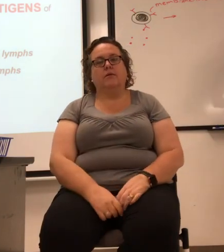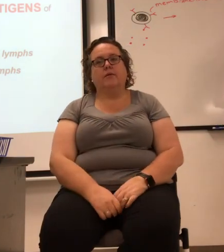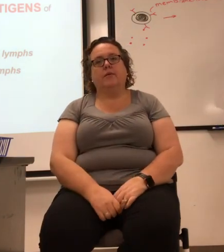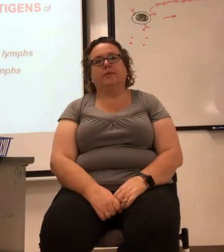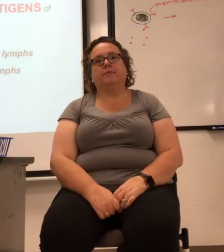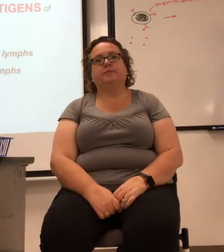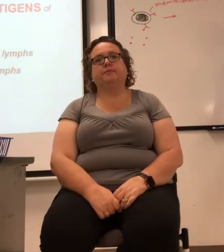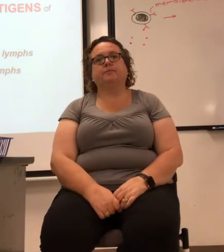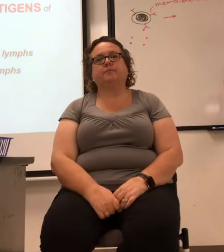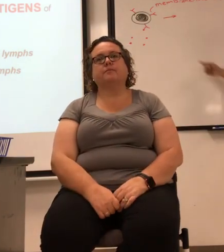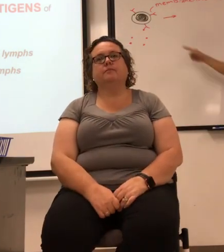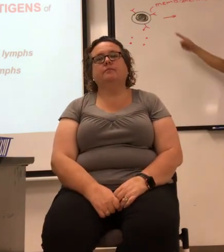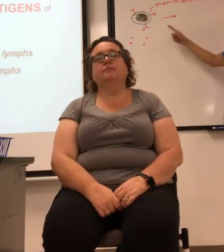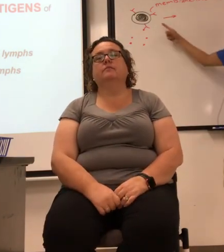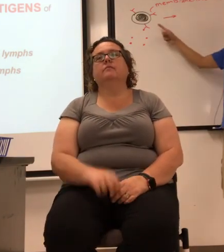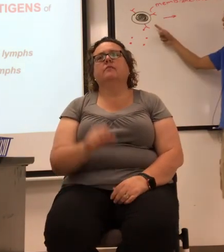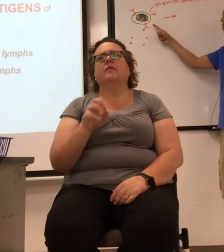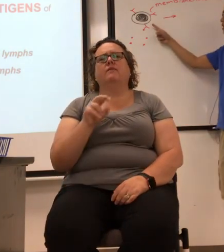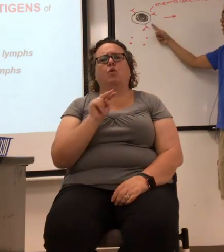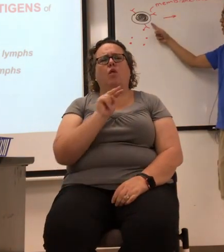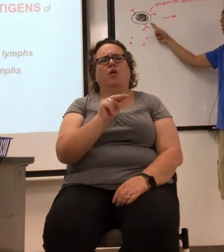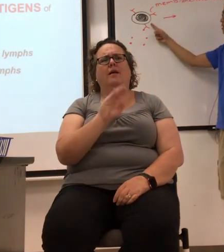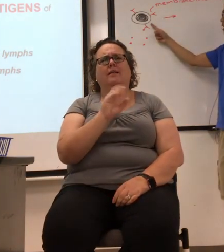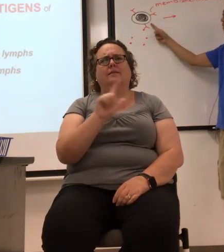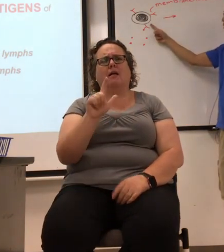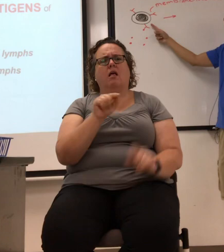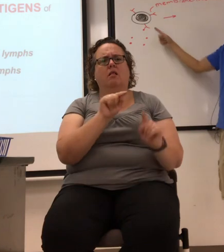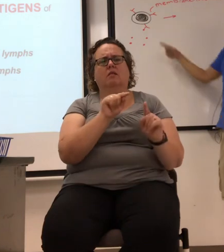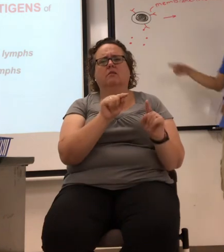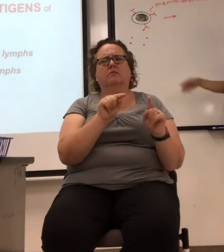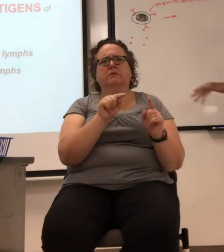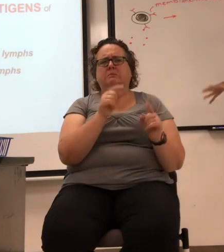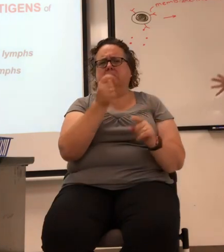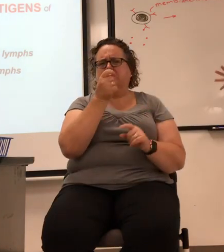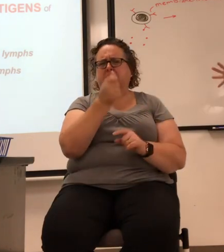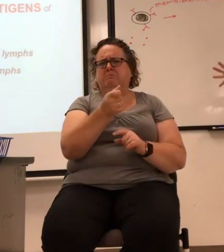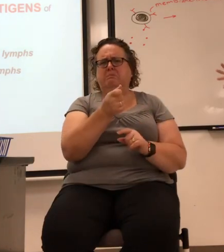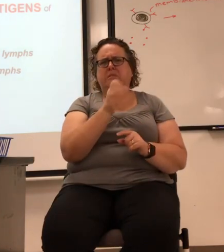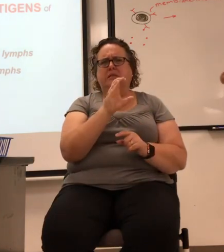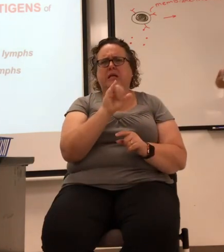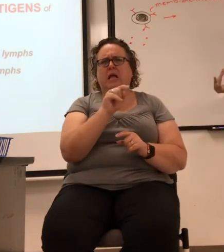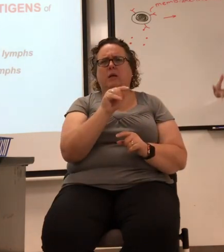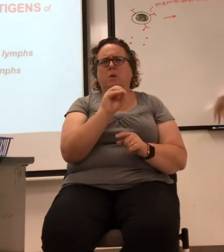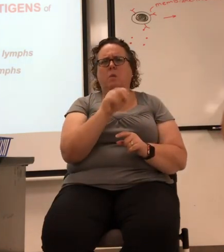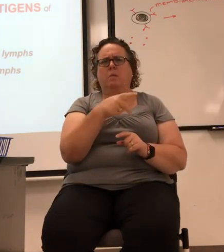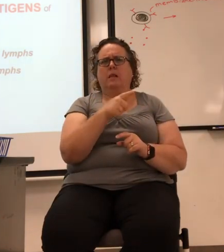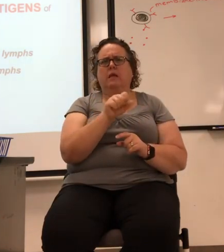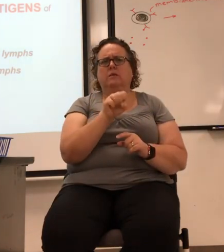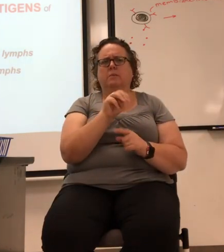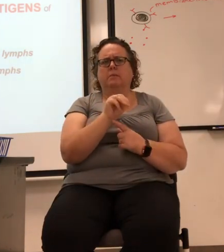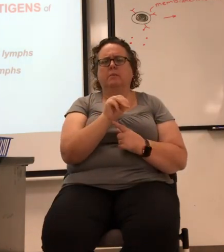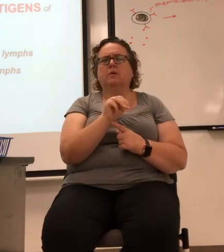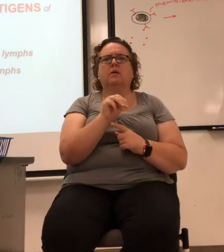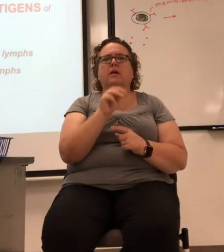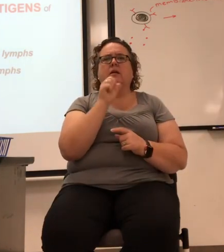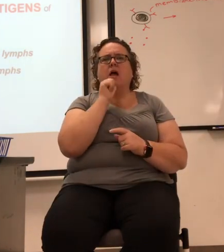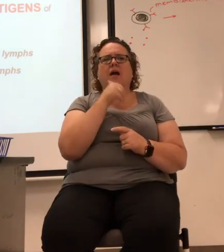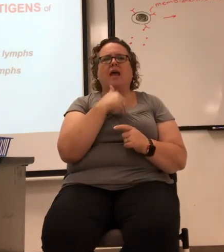Because if you look at this cell with hardly any cytoplasm, it doesn't have the machinery to